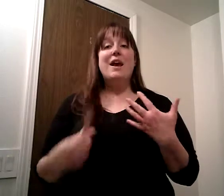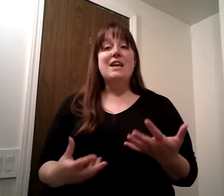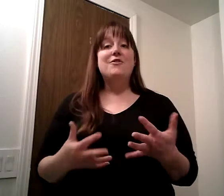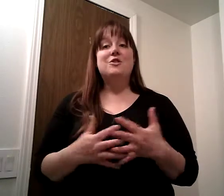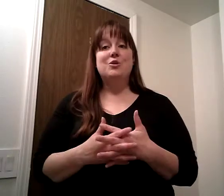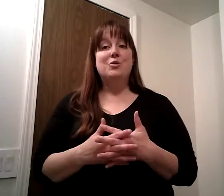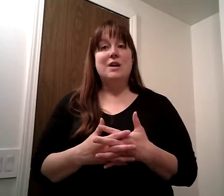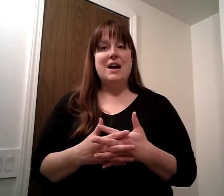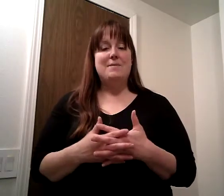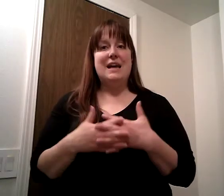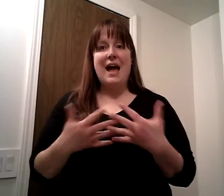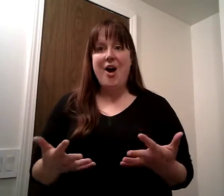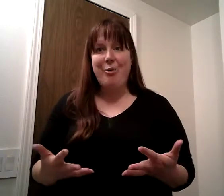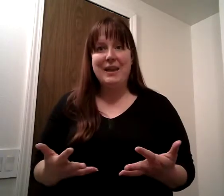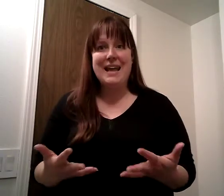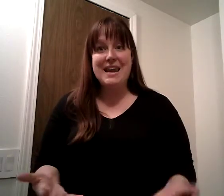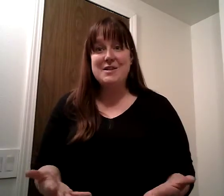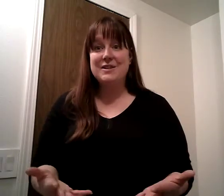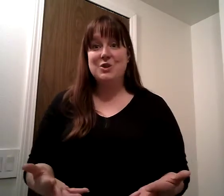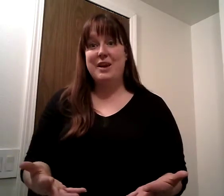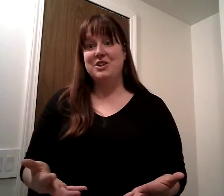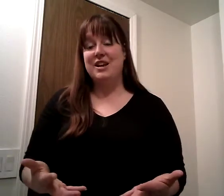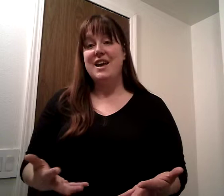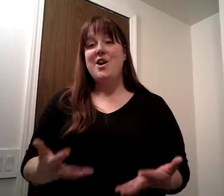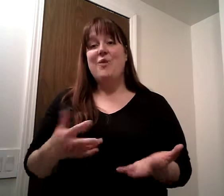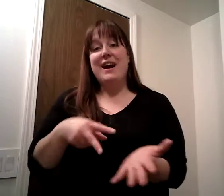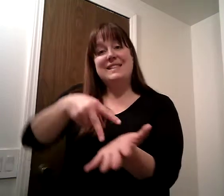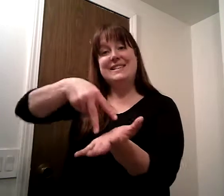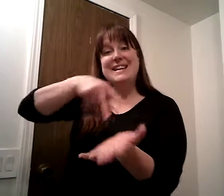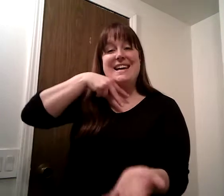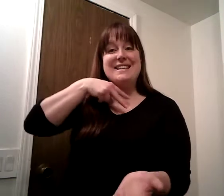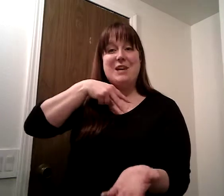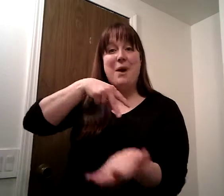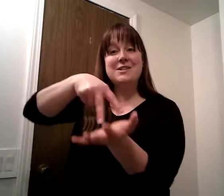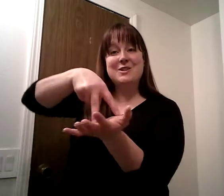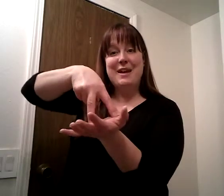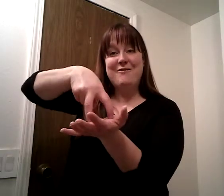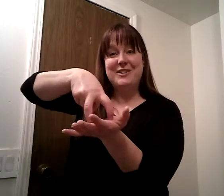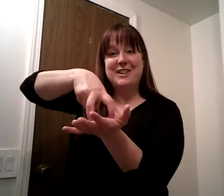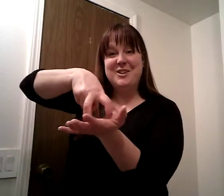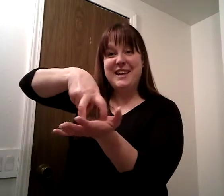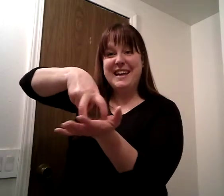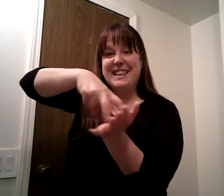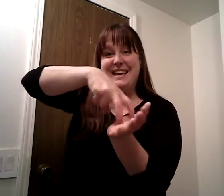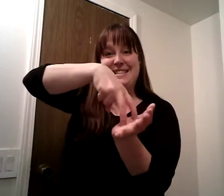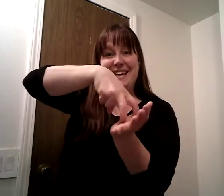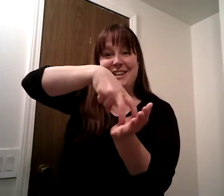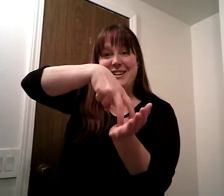ready to help in any situation. Whereas his apostles may have felt a little bit like this, like their knees